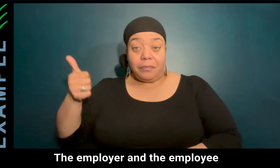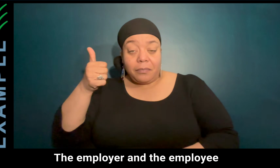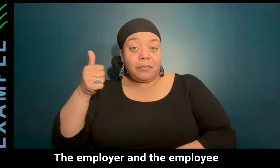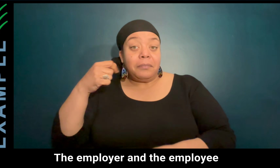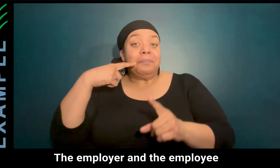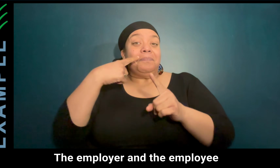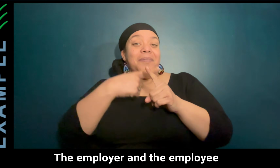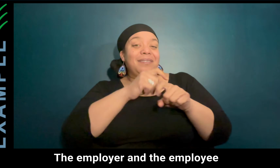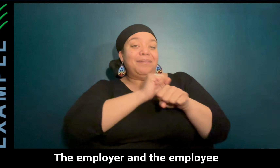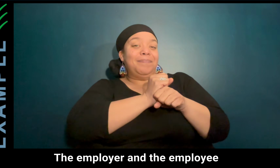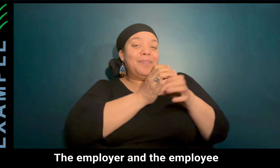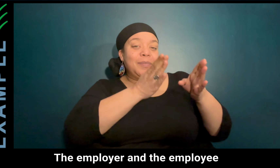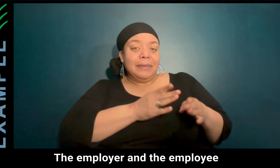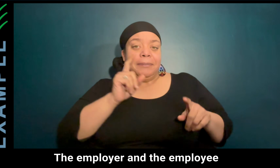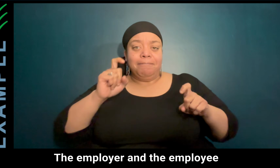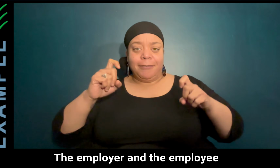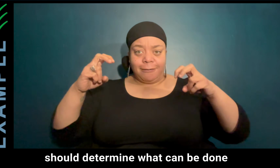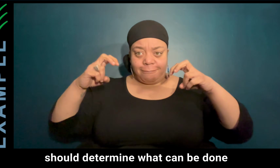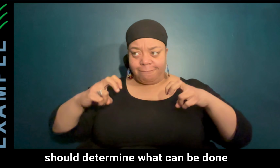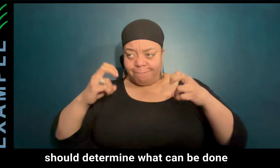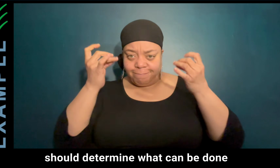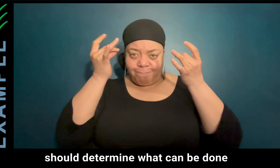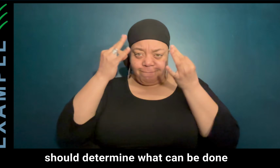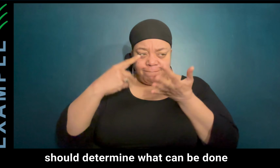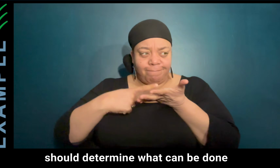The employer and the employee should determine what can be done